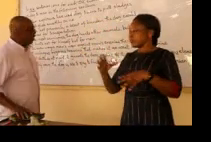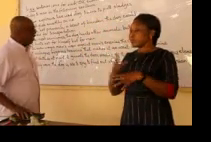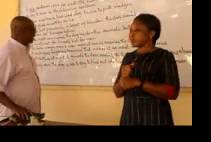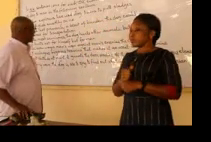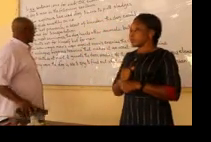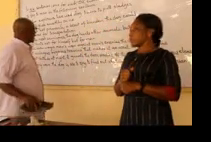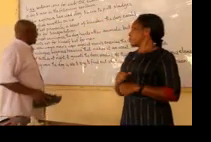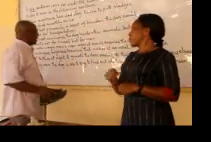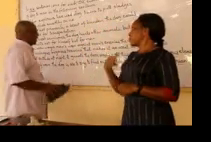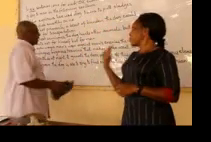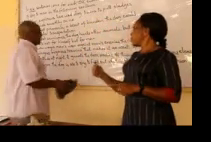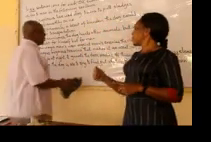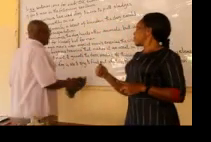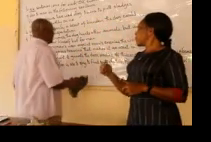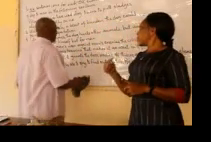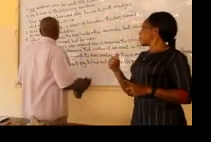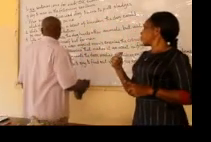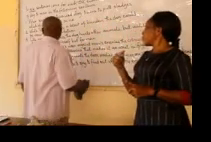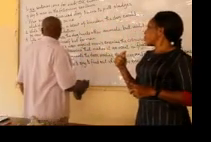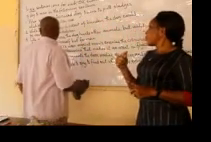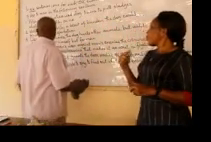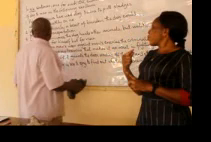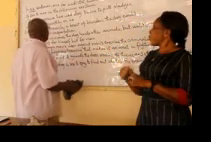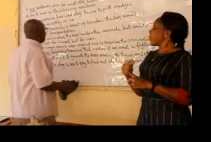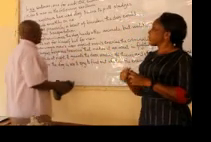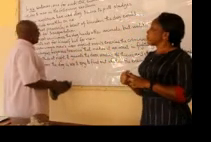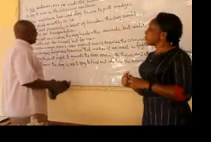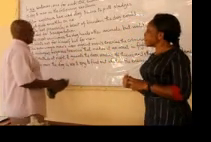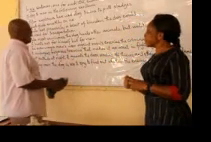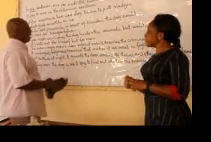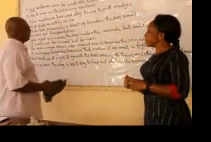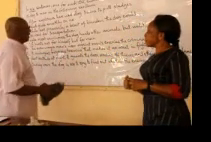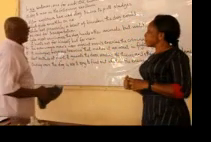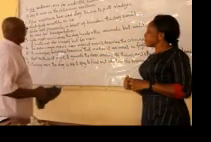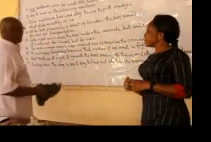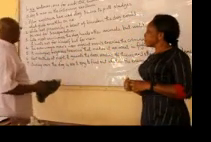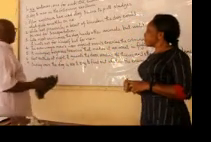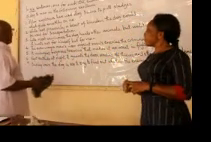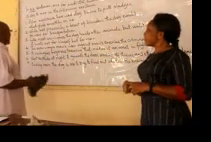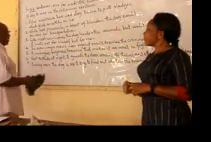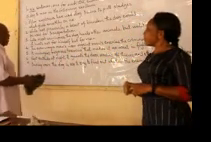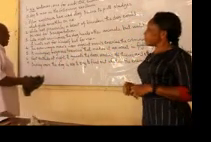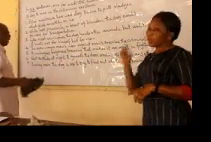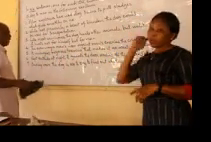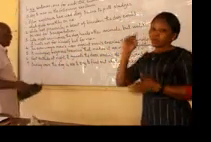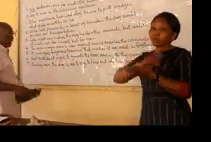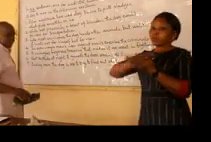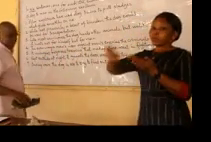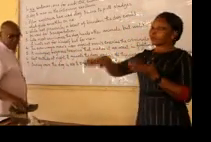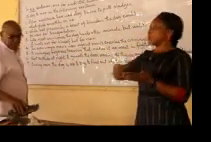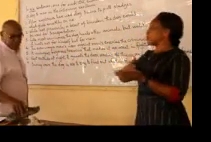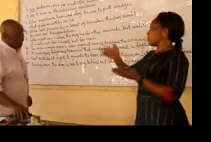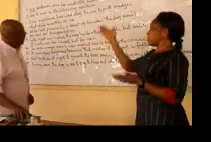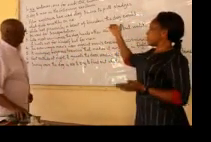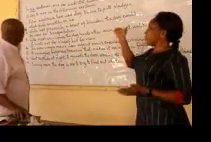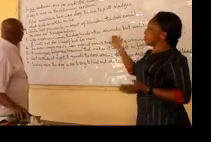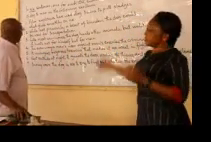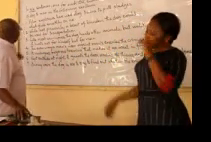the word substitution. I'm cleaning this. I hope you have taken them